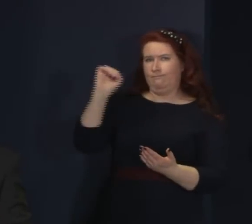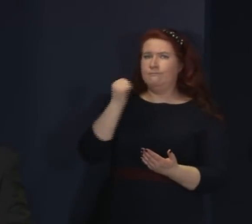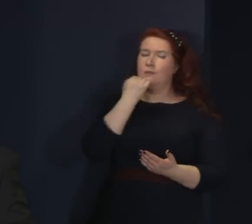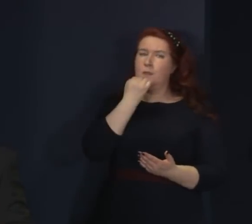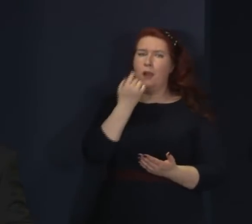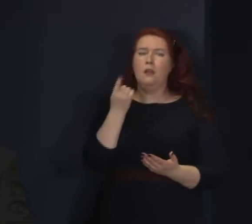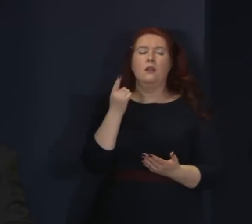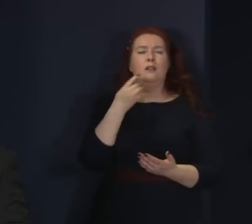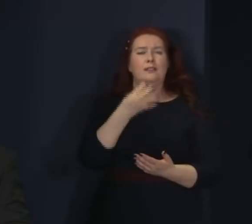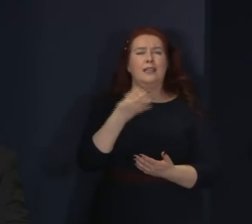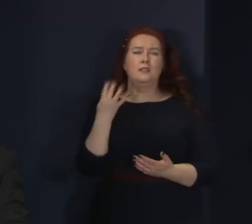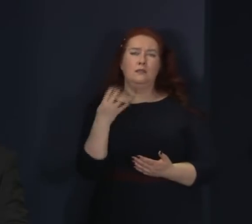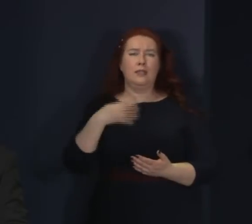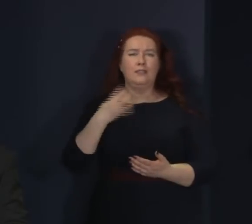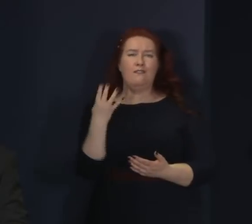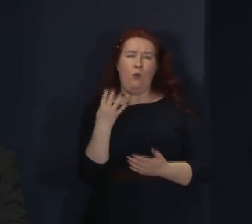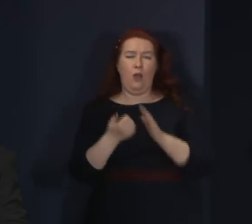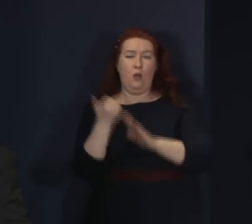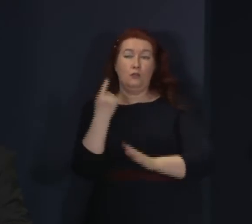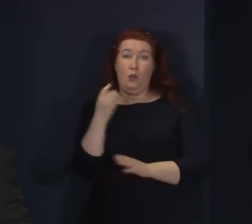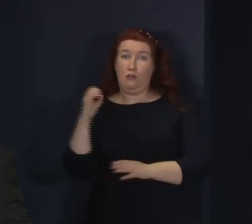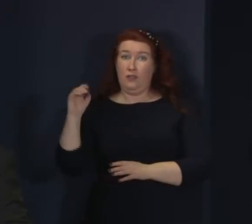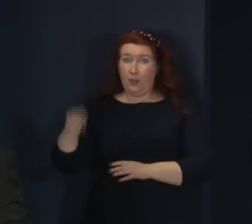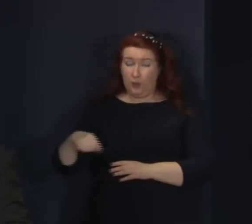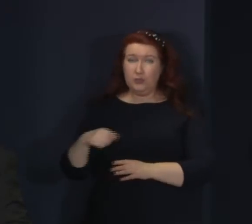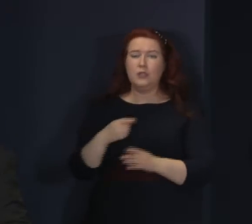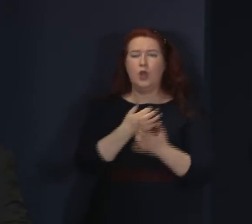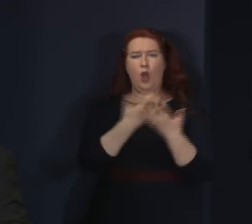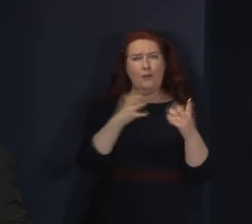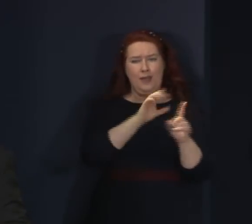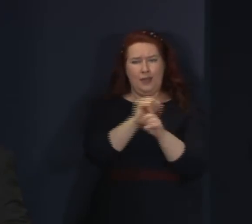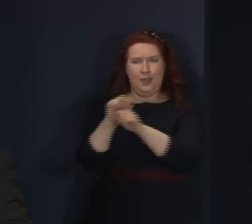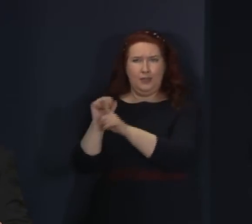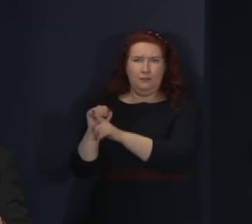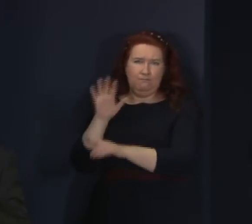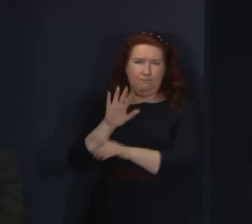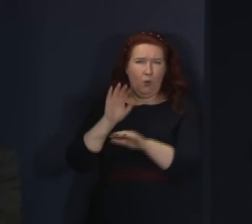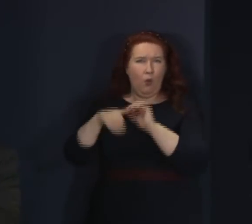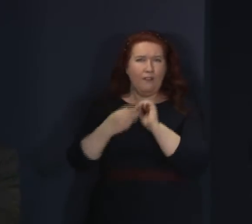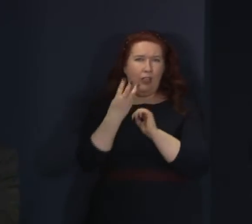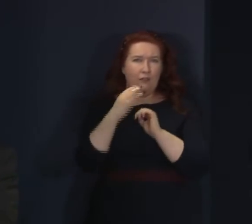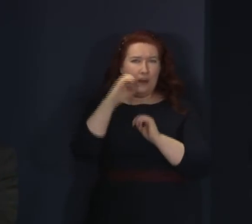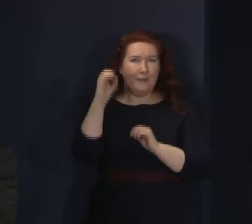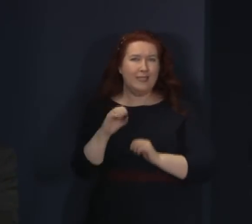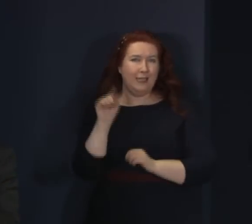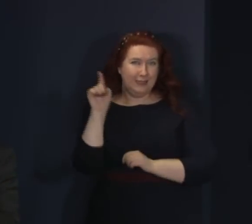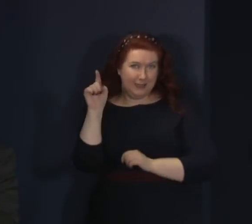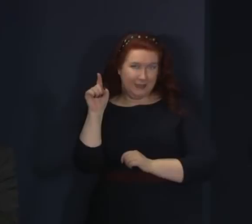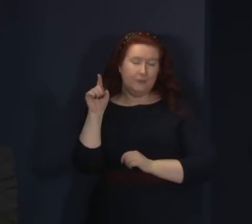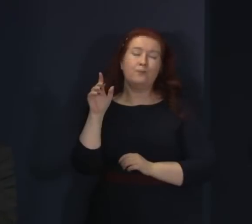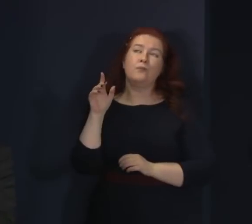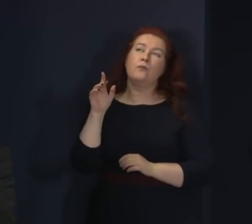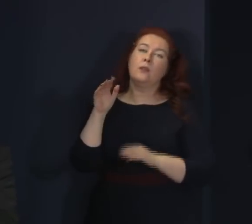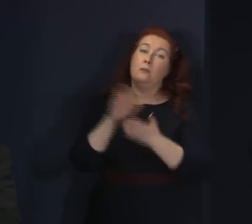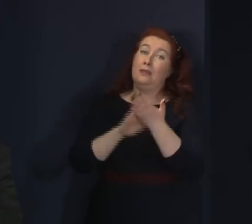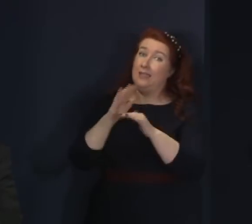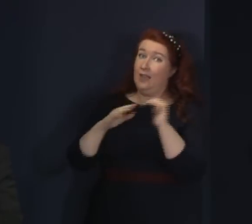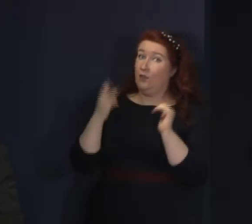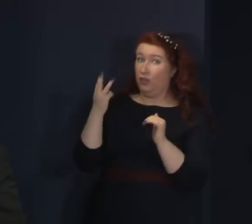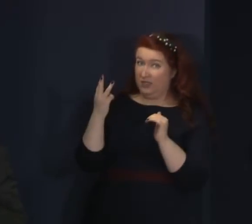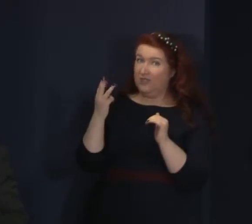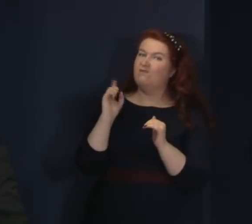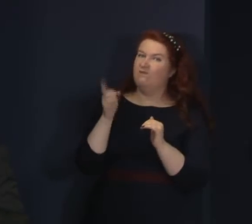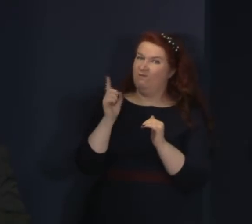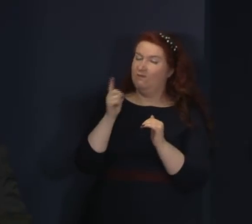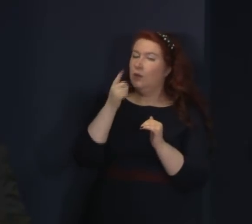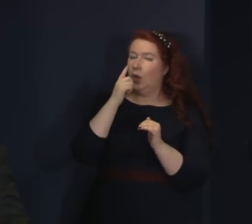94 cases per 100,000 and the positivity rate, which is just over 3%, what that suggests is that that level 3 is likely